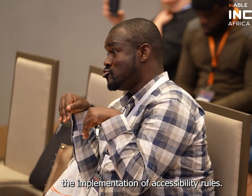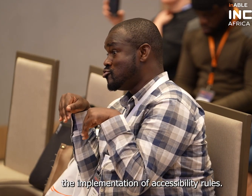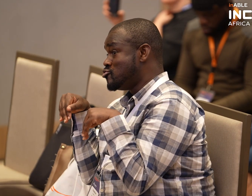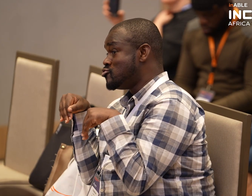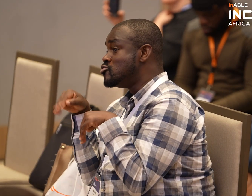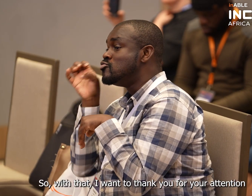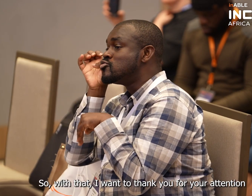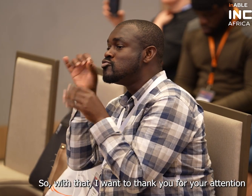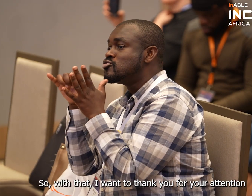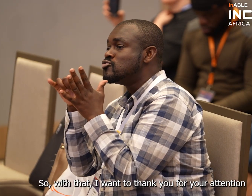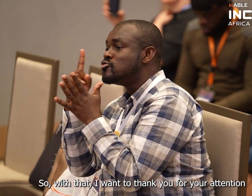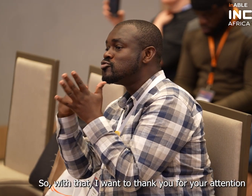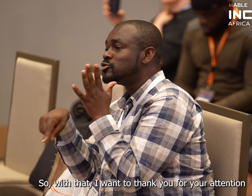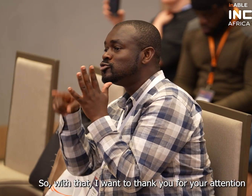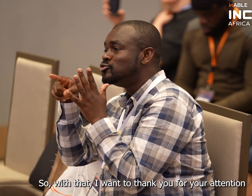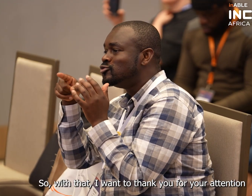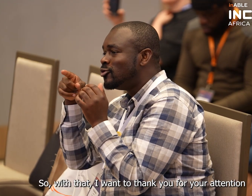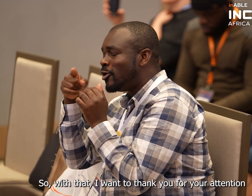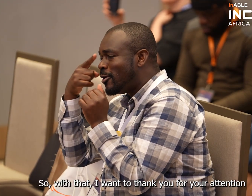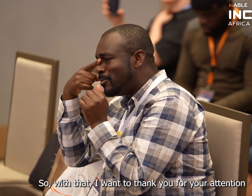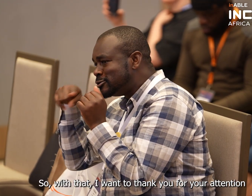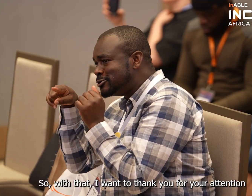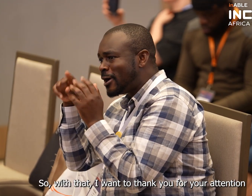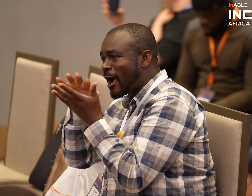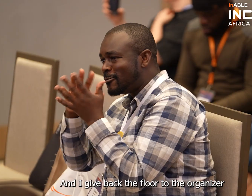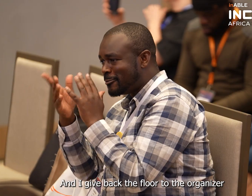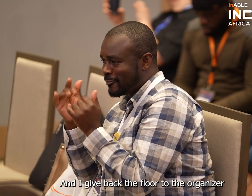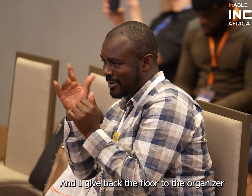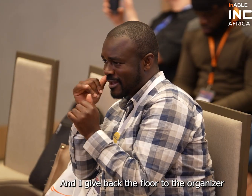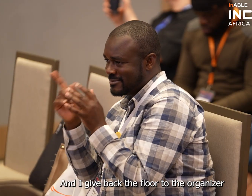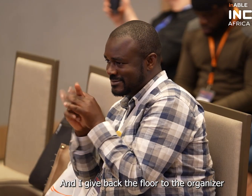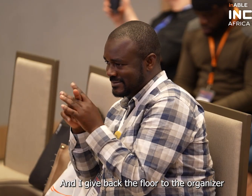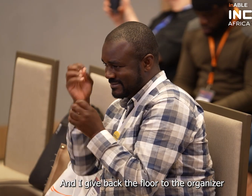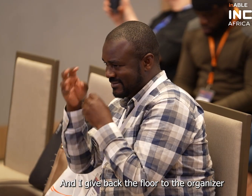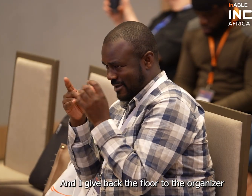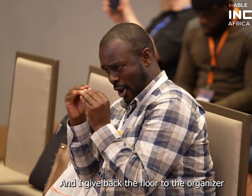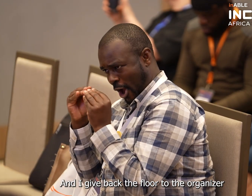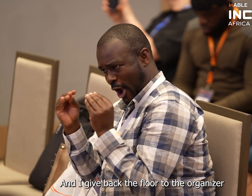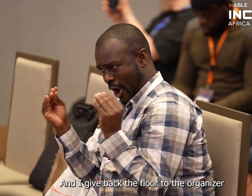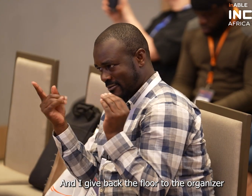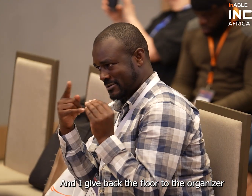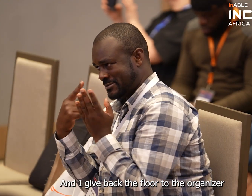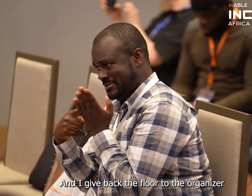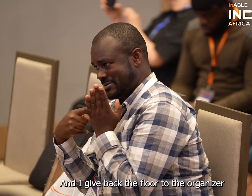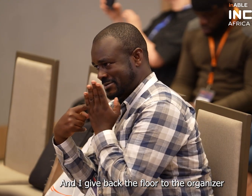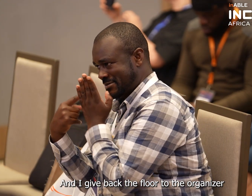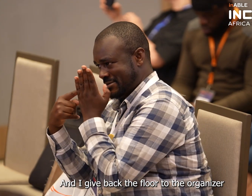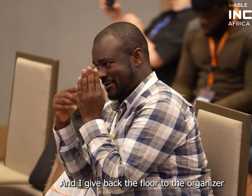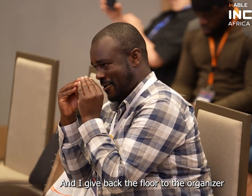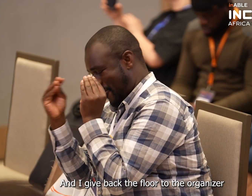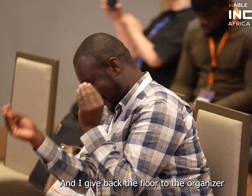accessibility rules. So with that, I want to thank you for your attention, and I give back the floor